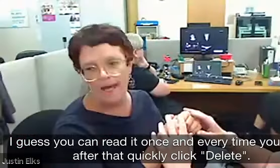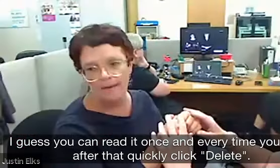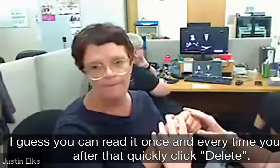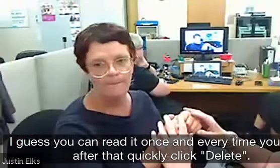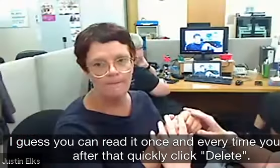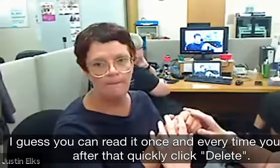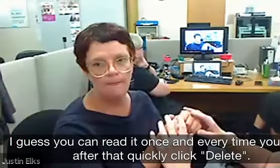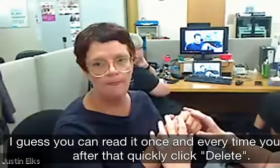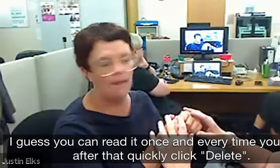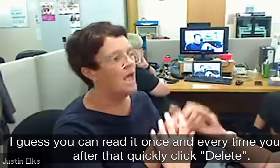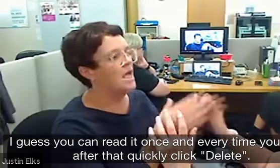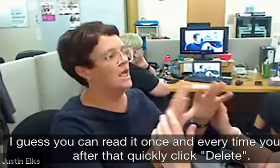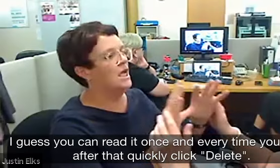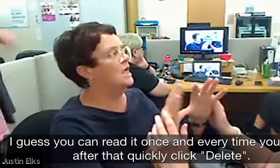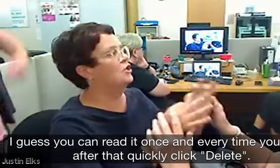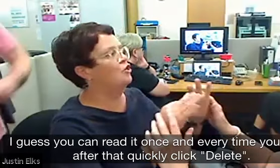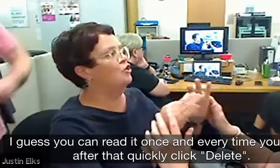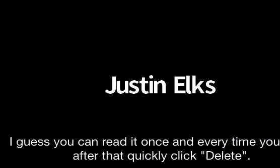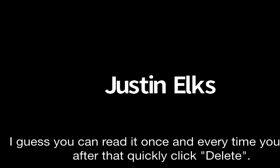Time Okay. for an interpreter swap now.